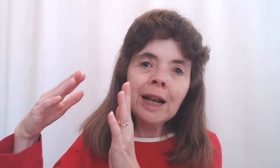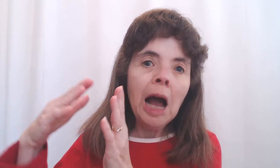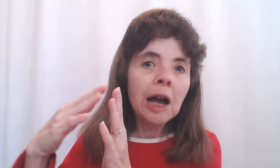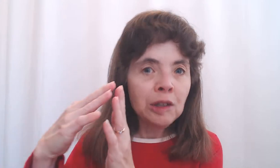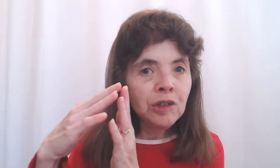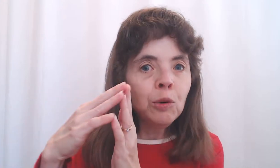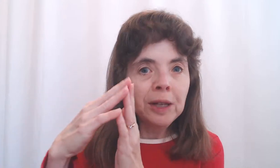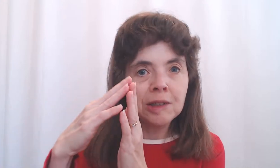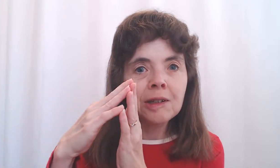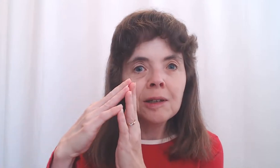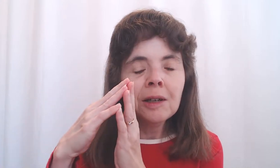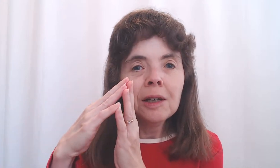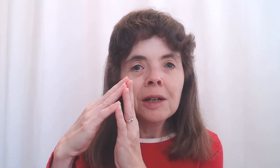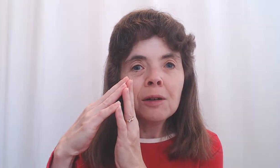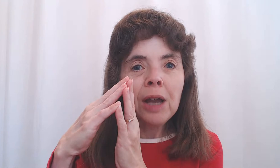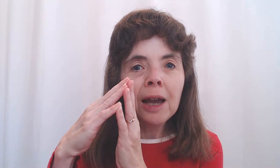conduit. Okay.